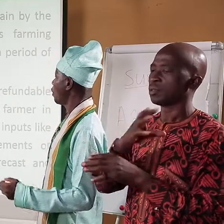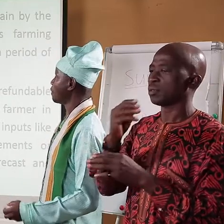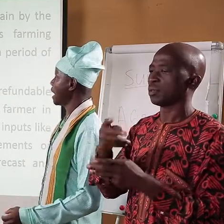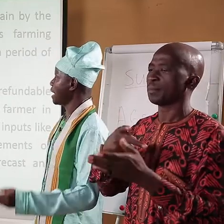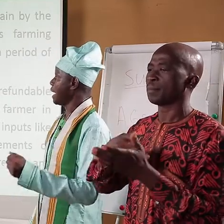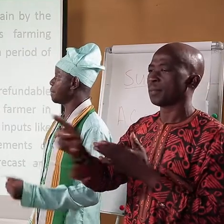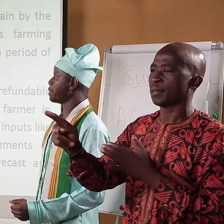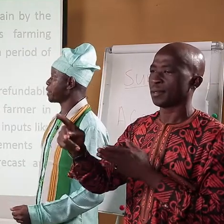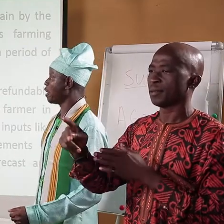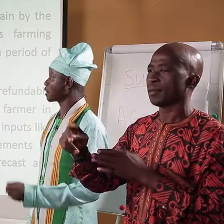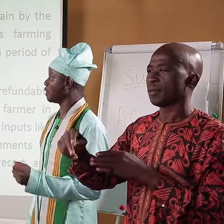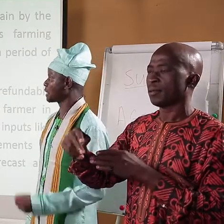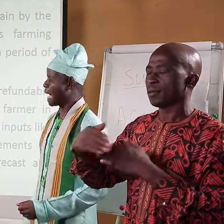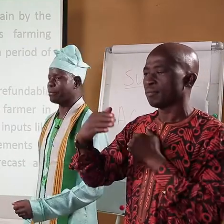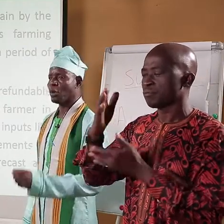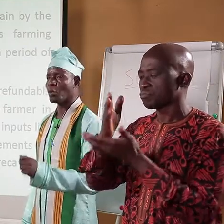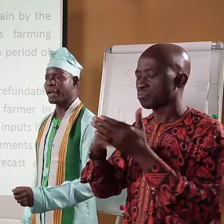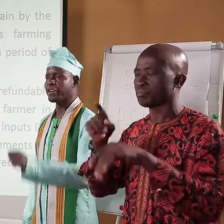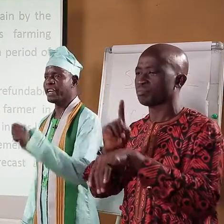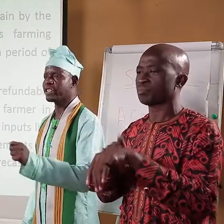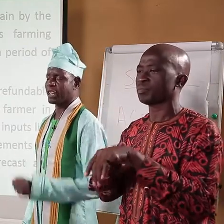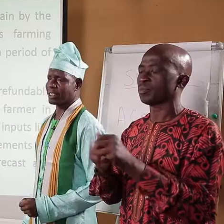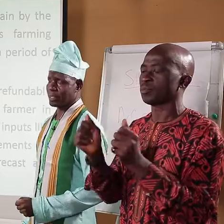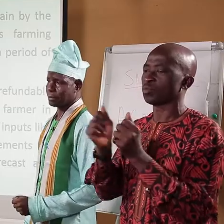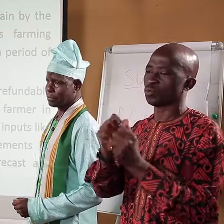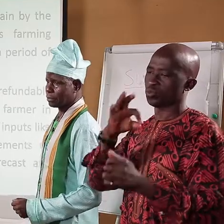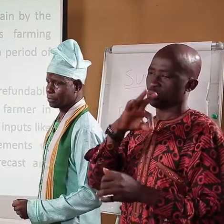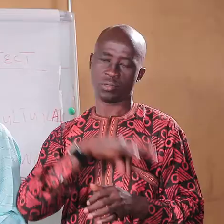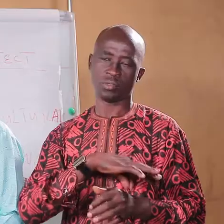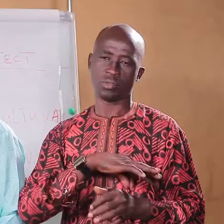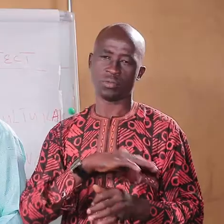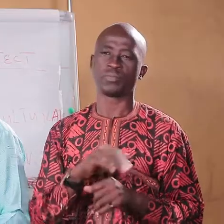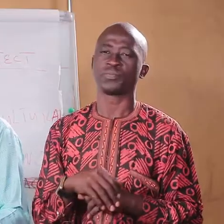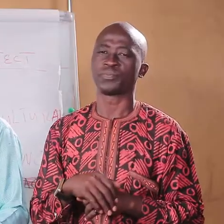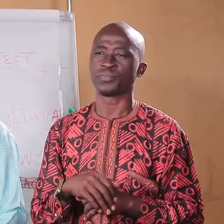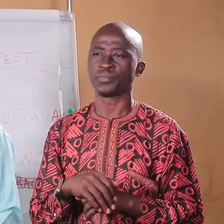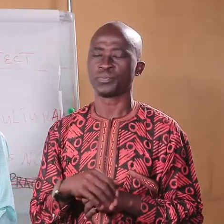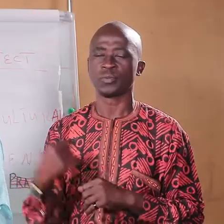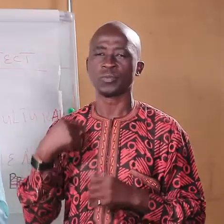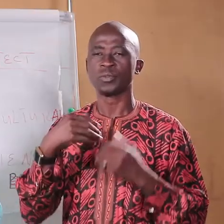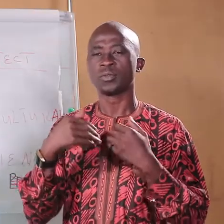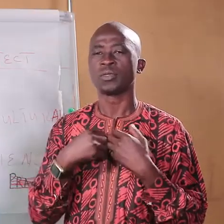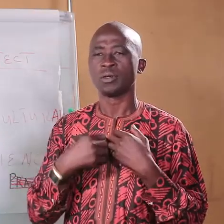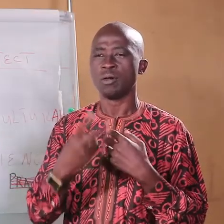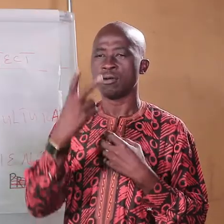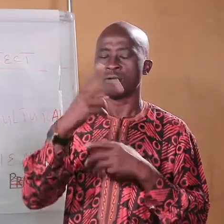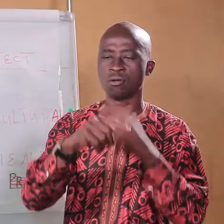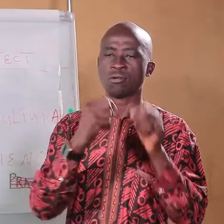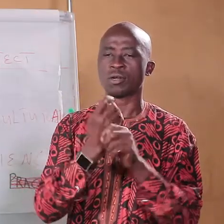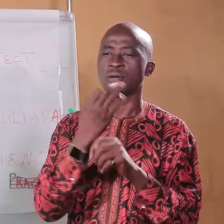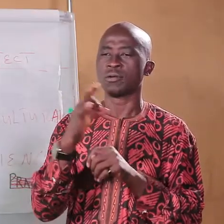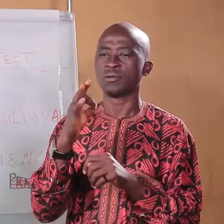repayable over a period of time with interest. We have 2